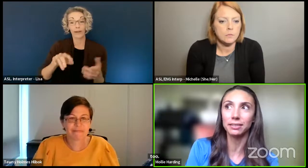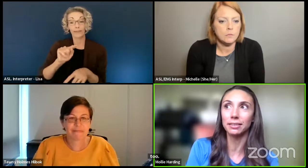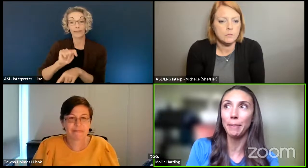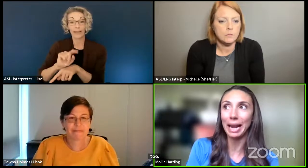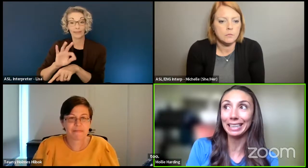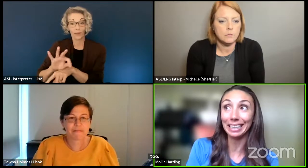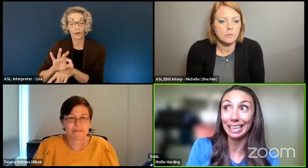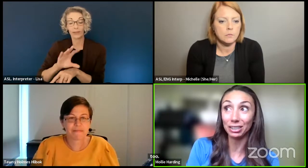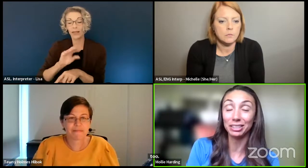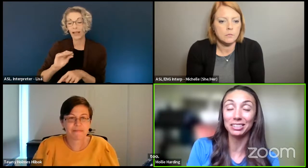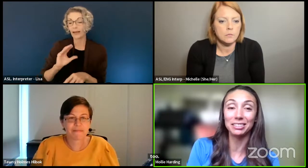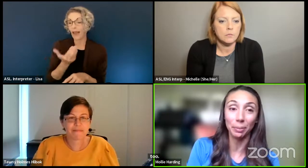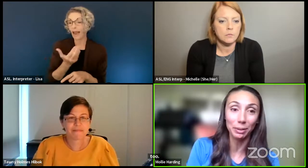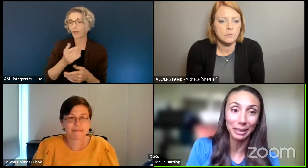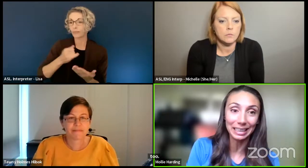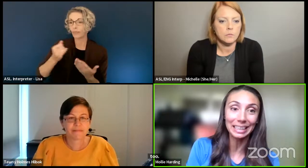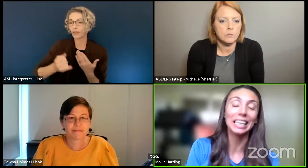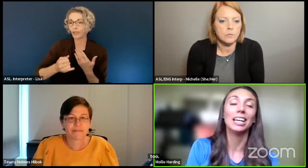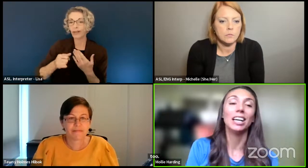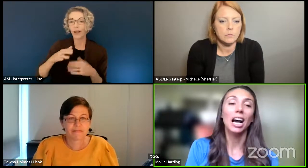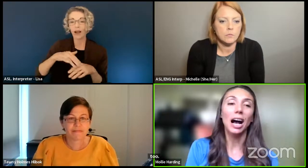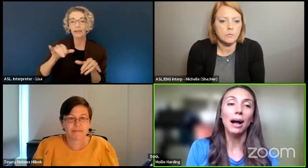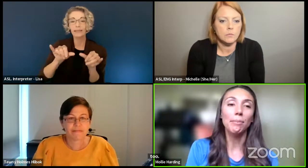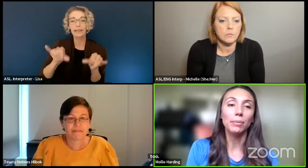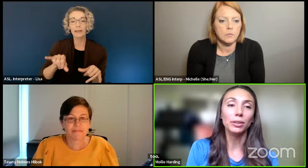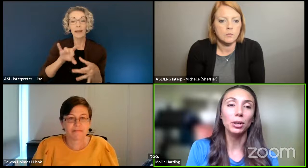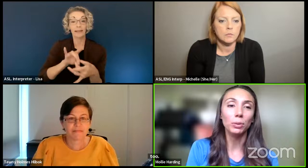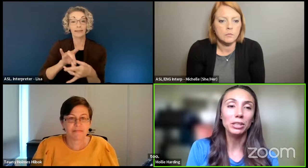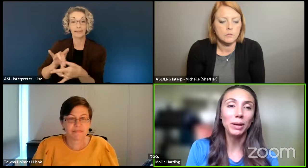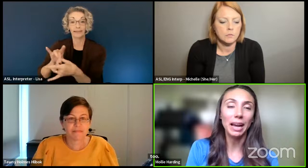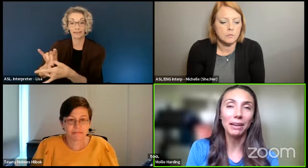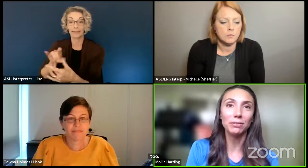the Systematic Connections Subcommittee,